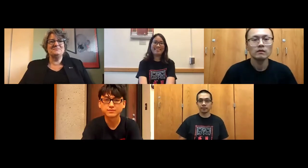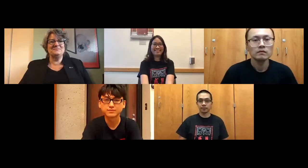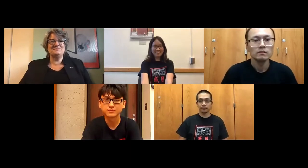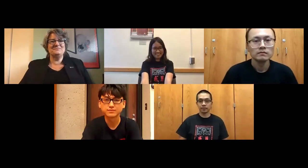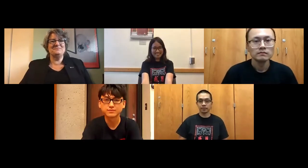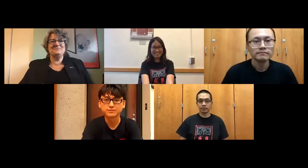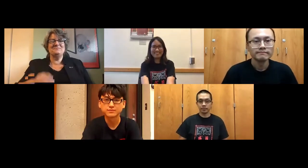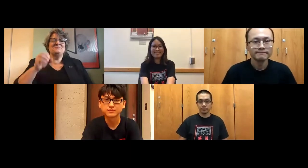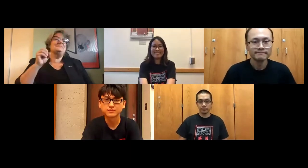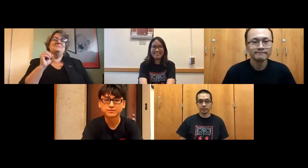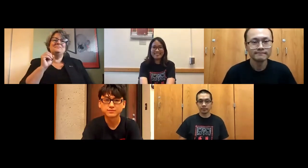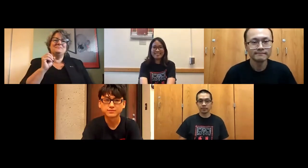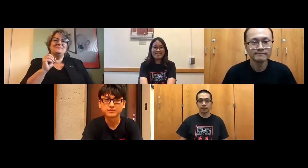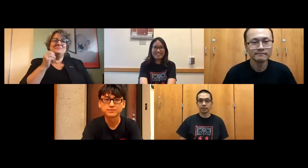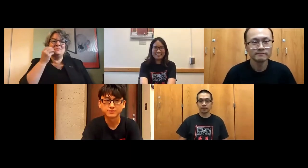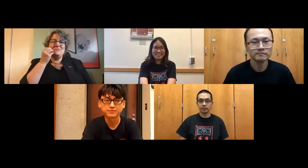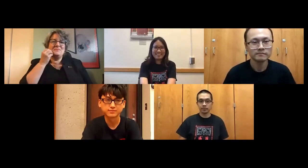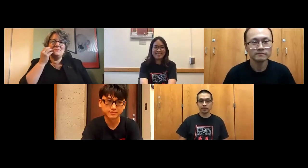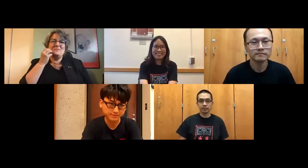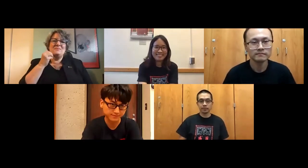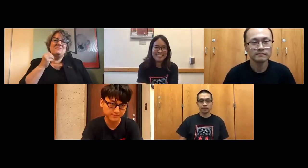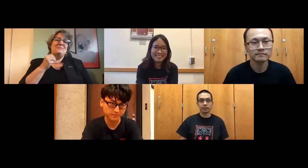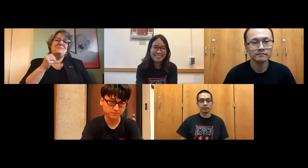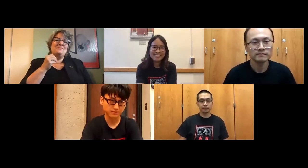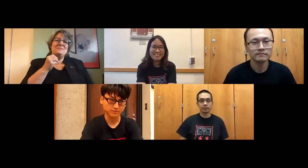Okay, we're going to give a minute for our Chinese interpreters to catch up.